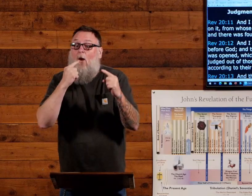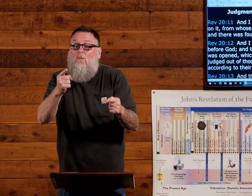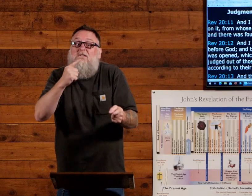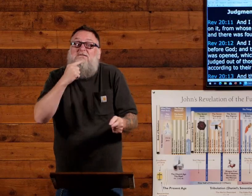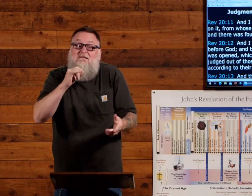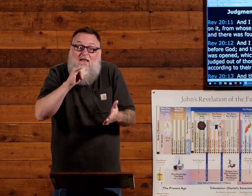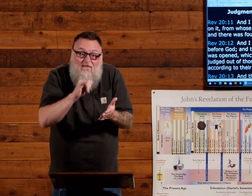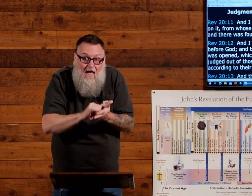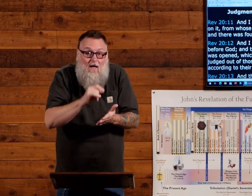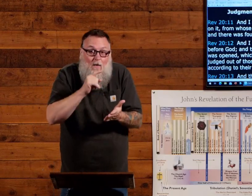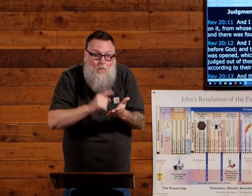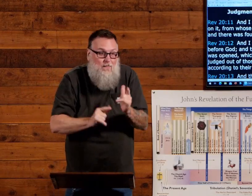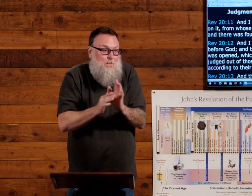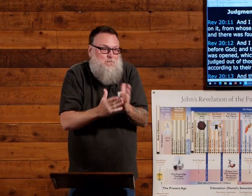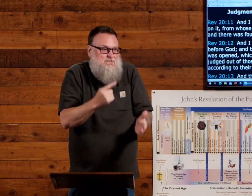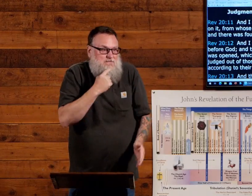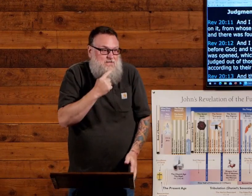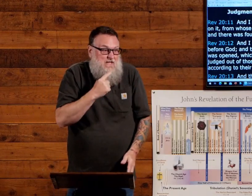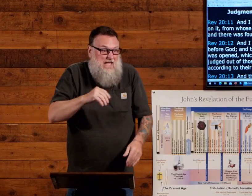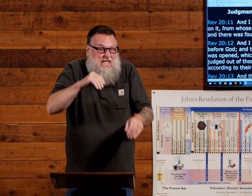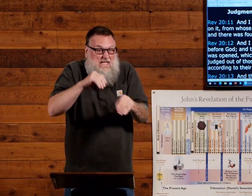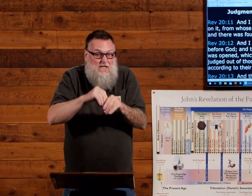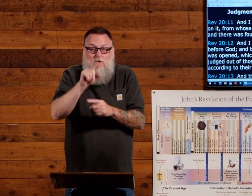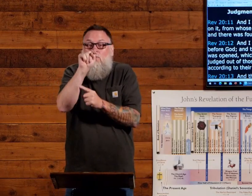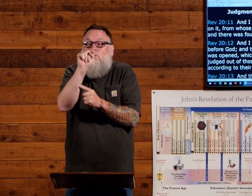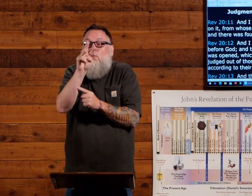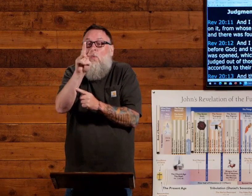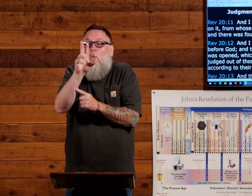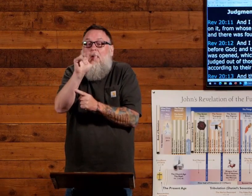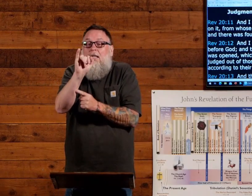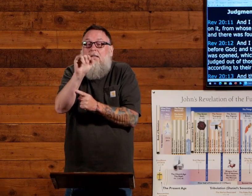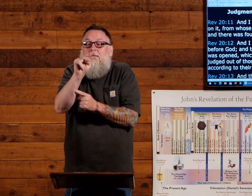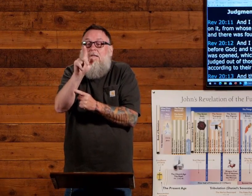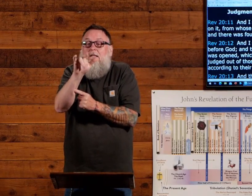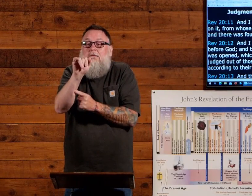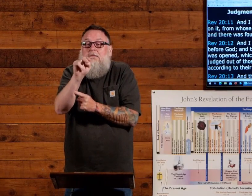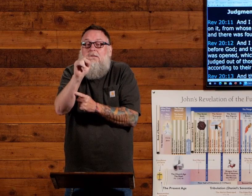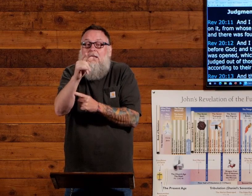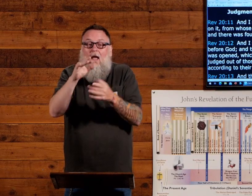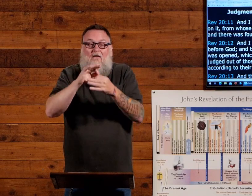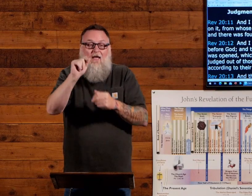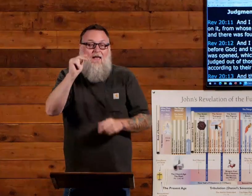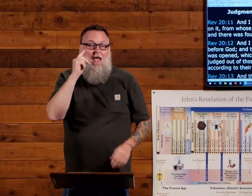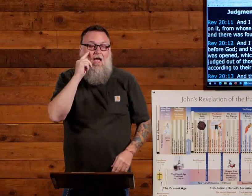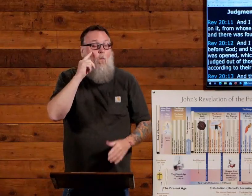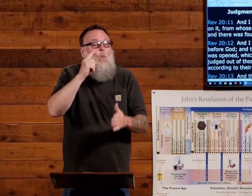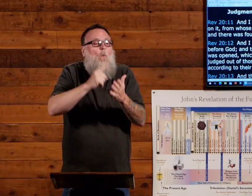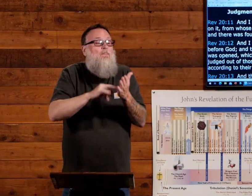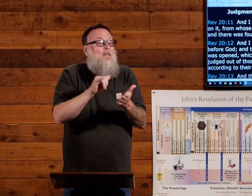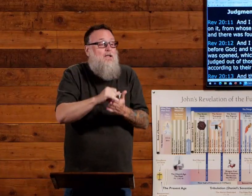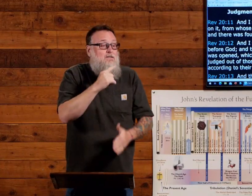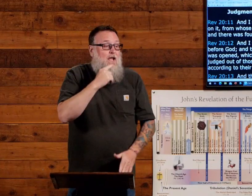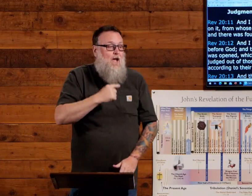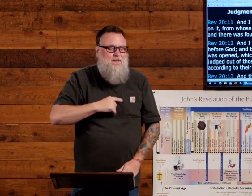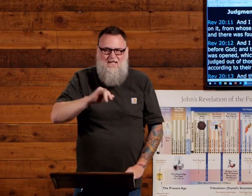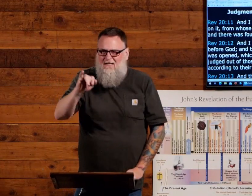All I can tell you is what the Bible says. In the twinkling of an eye. What does that